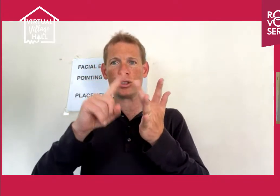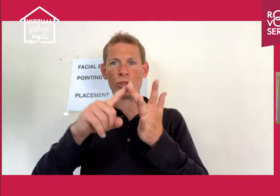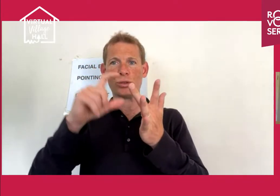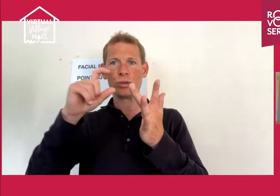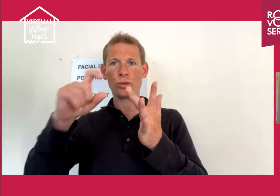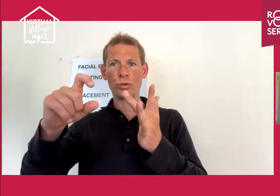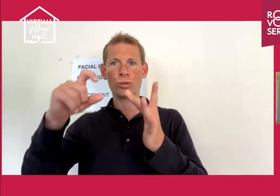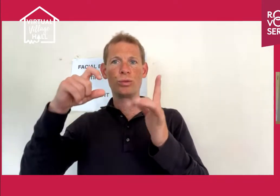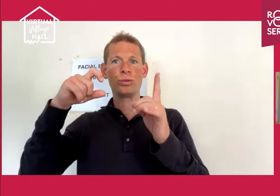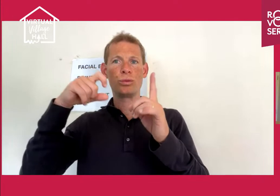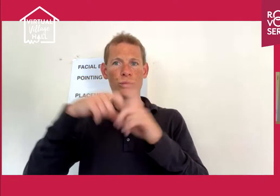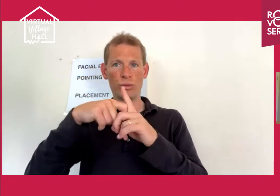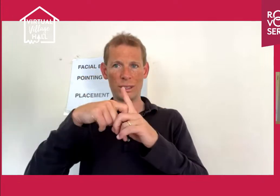Patrick.